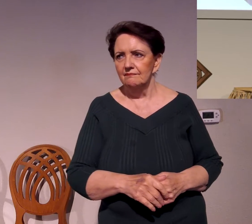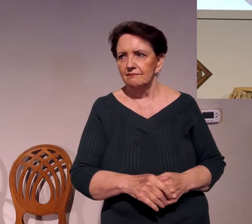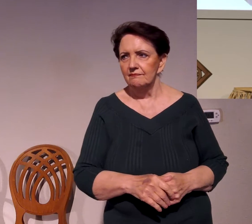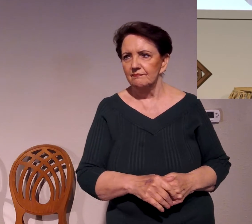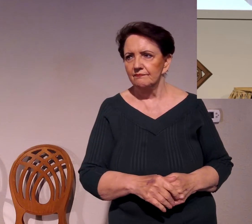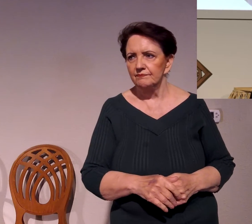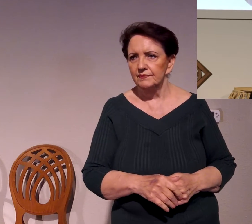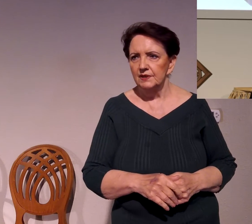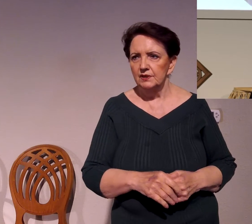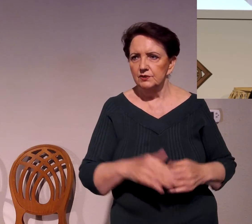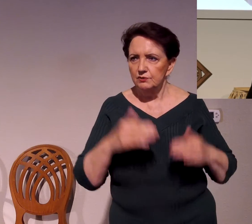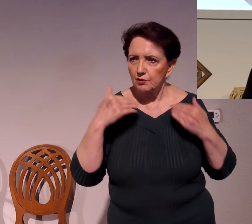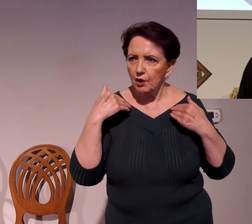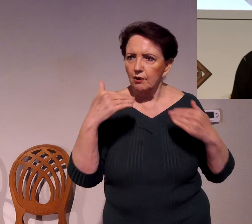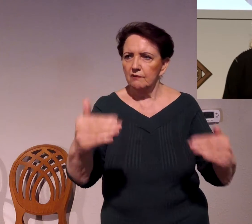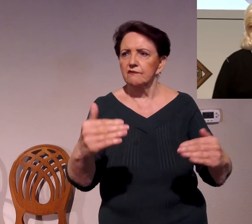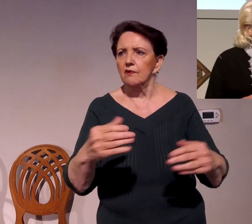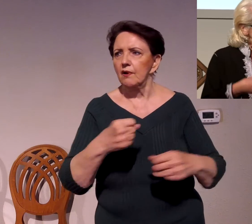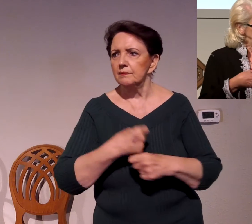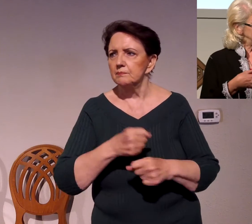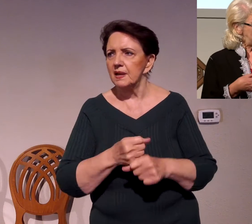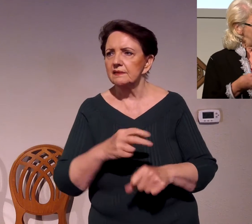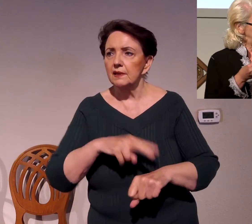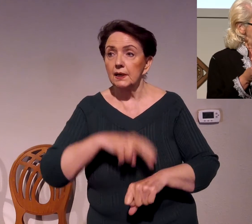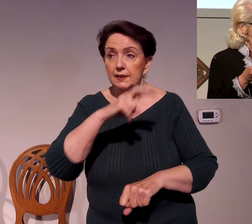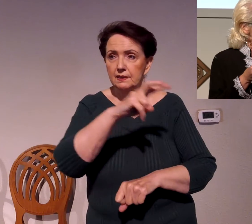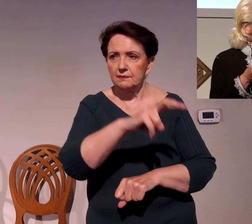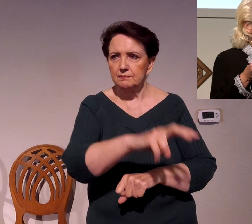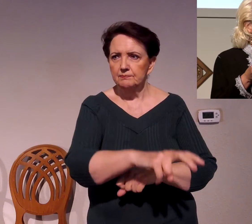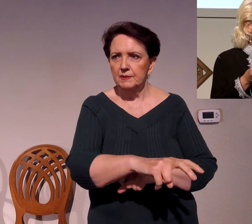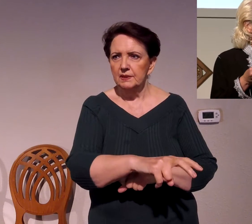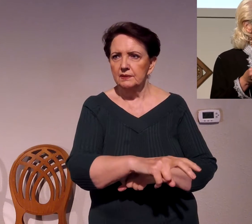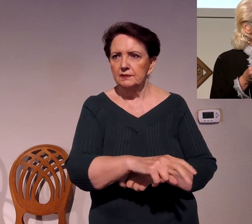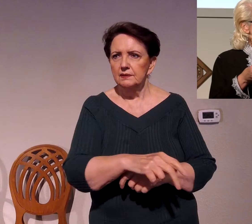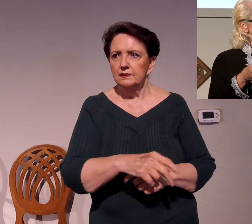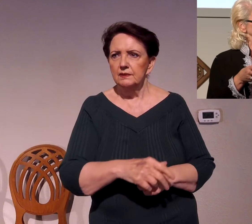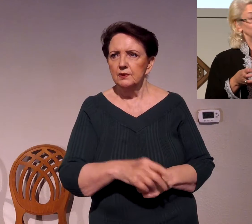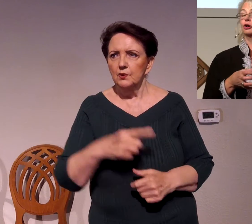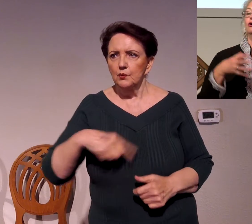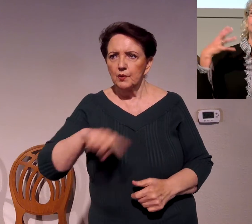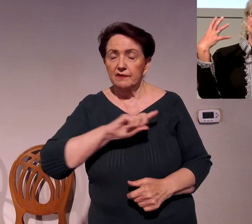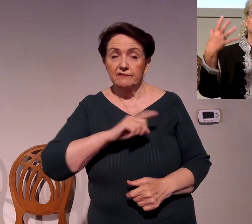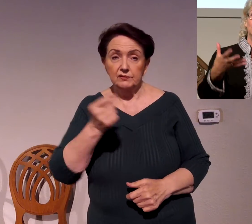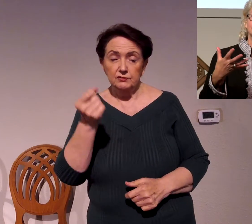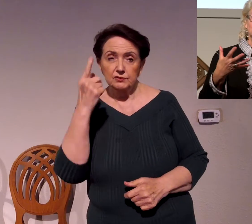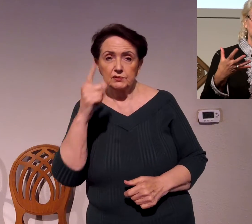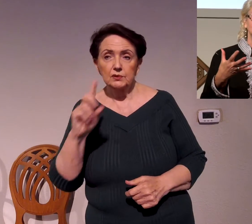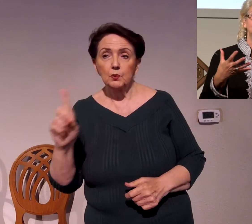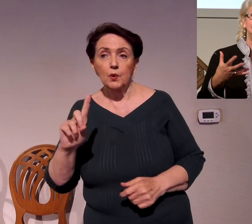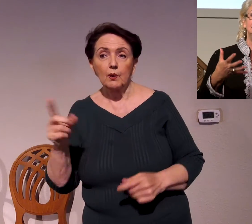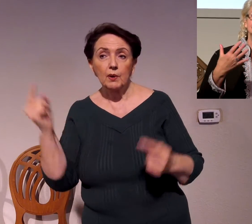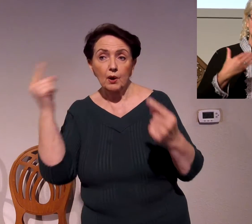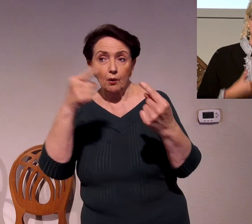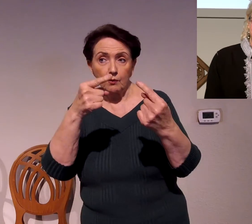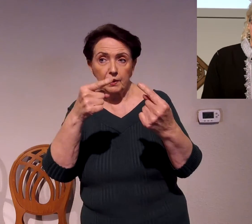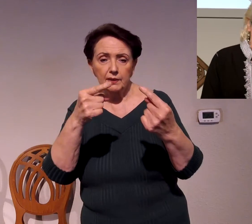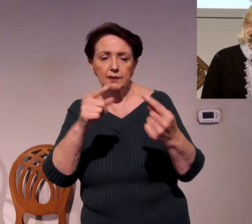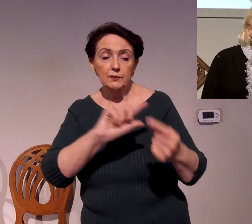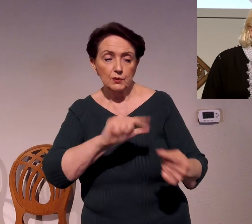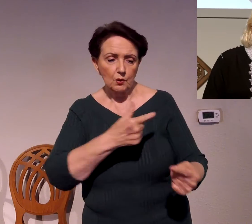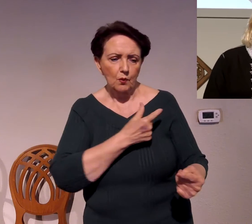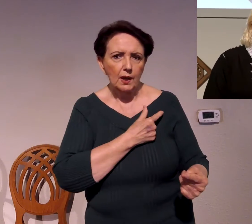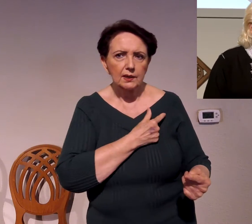go for it in making the leap, as we have understood where we're going and what the quality is, and